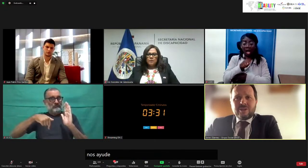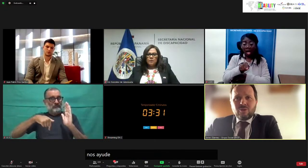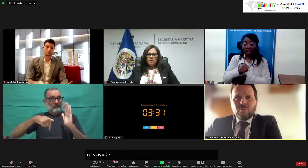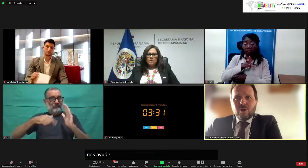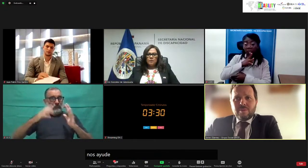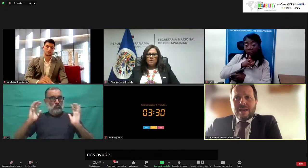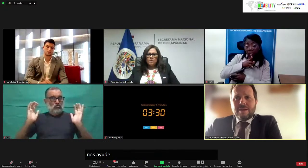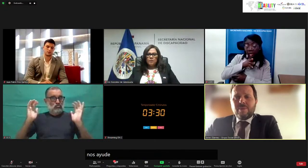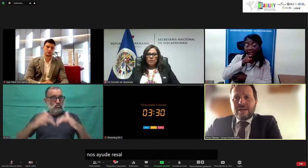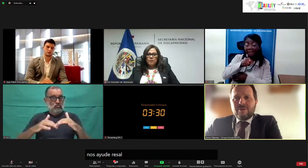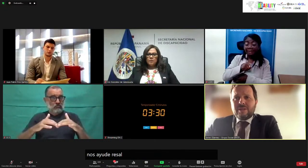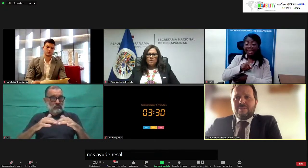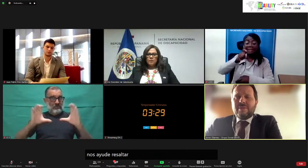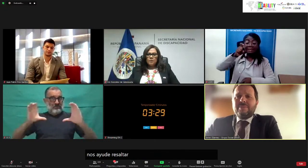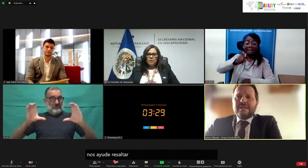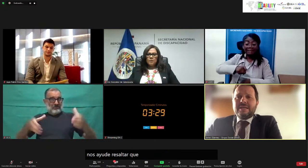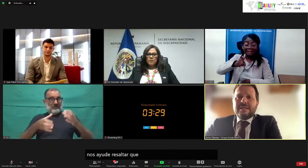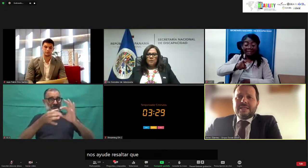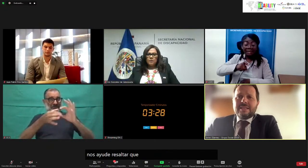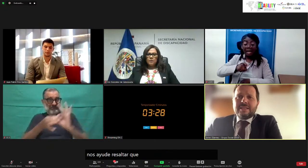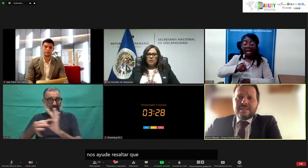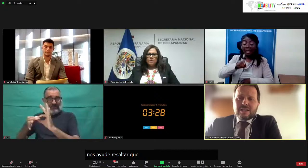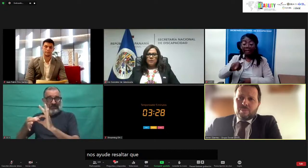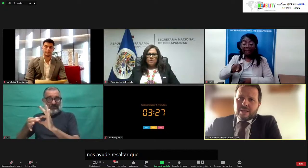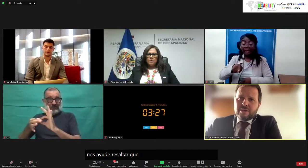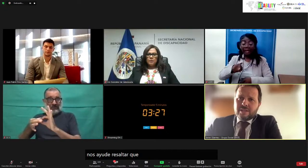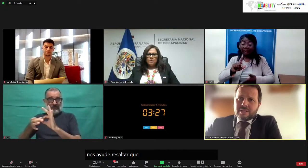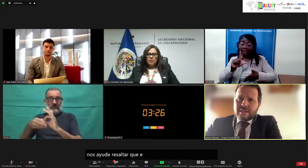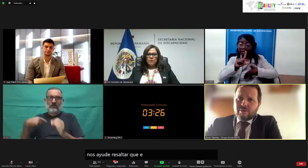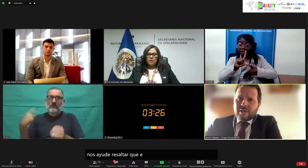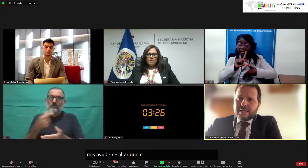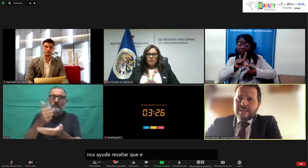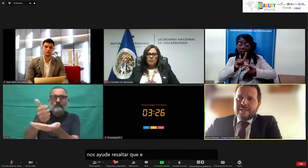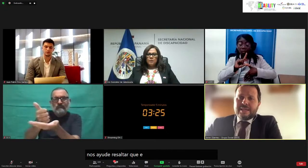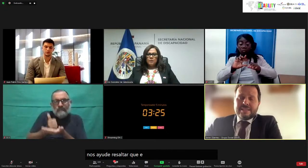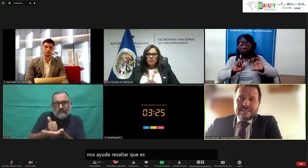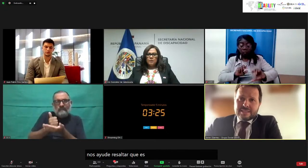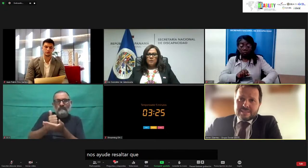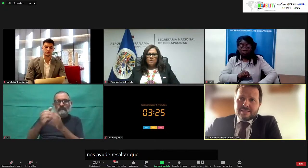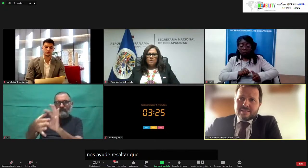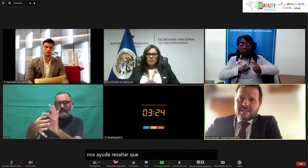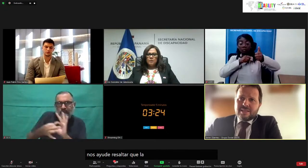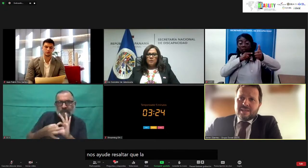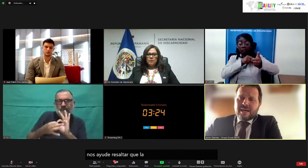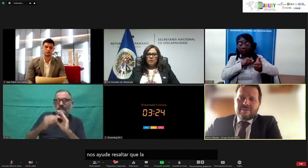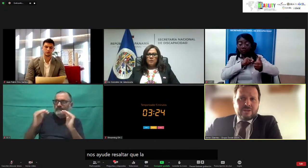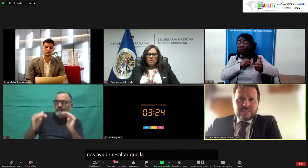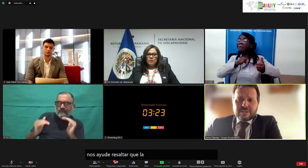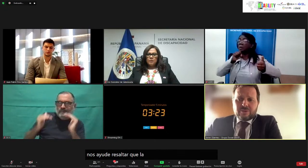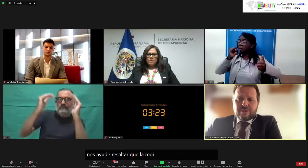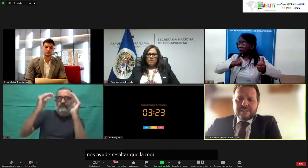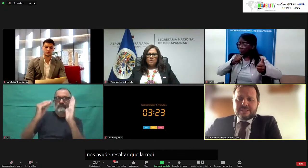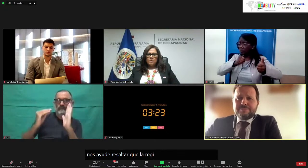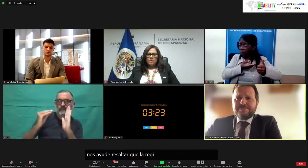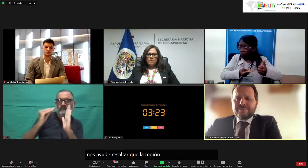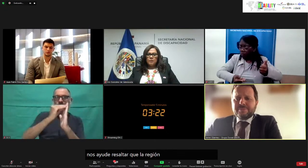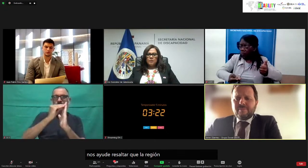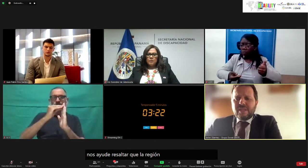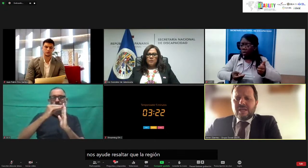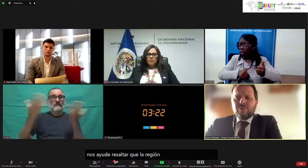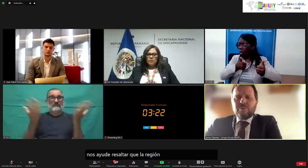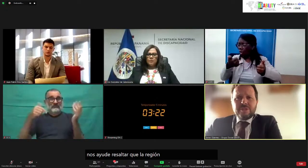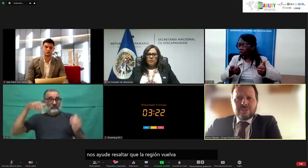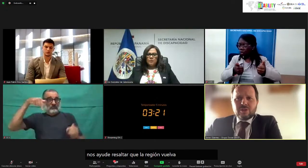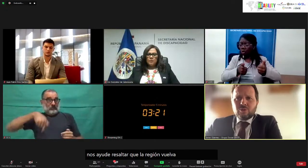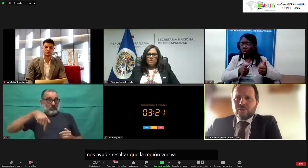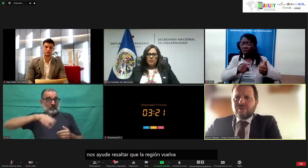this need of the region going back into the map of this international corporation and it is there for